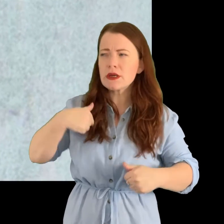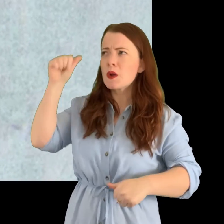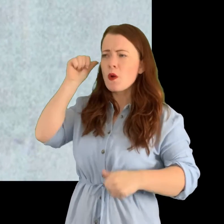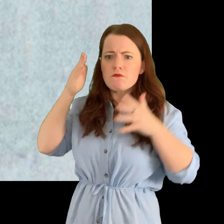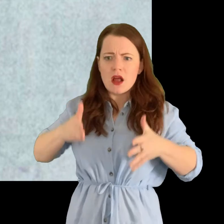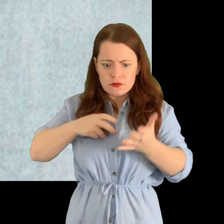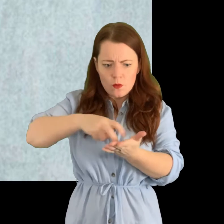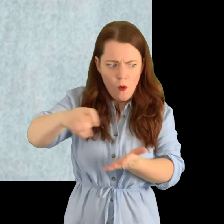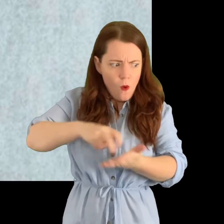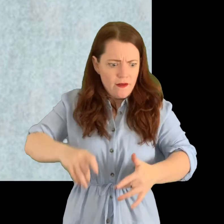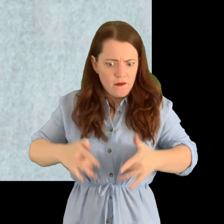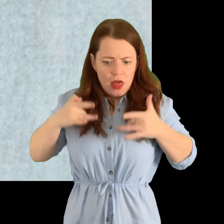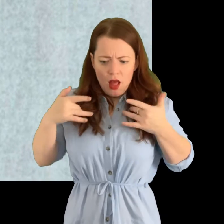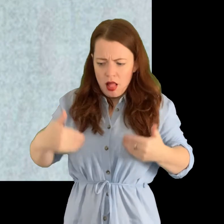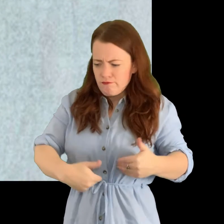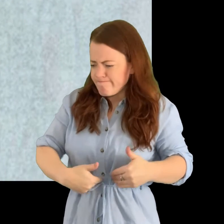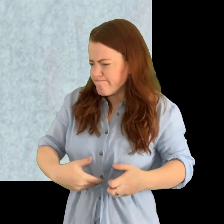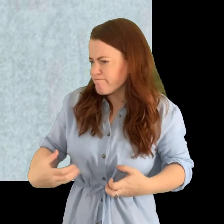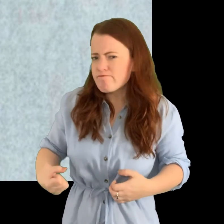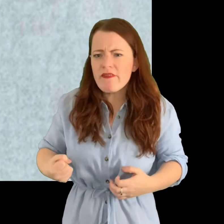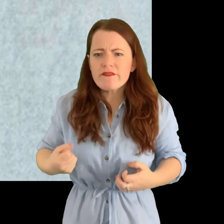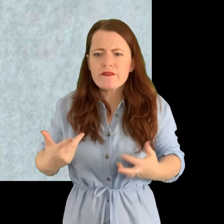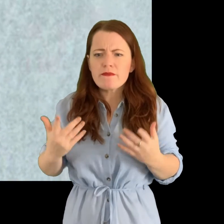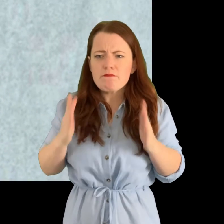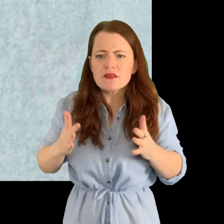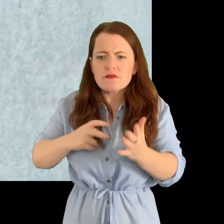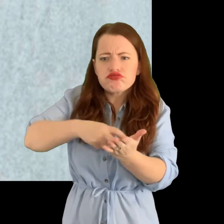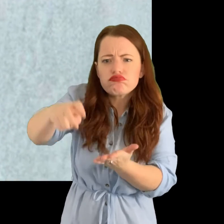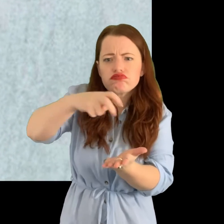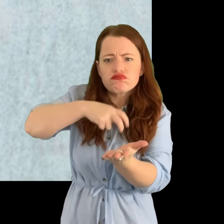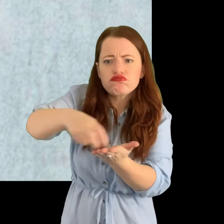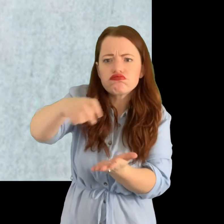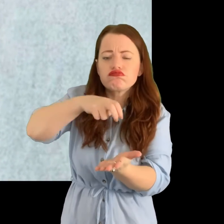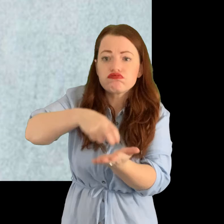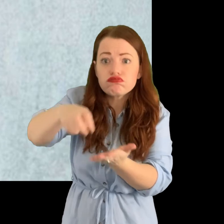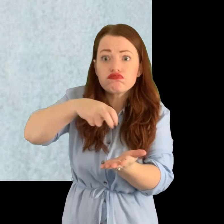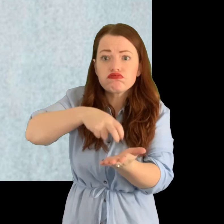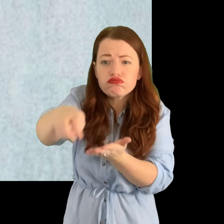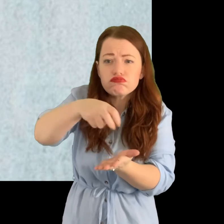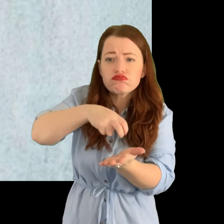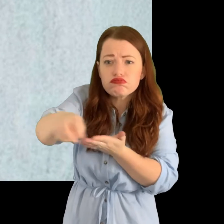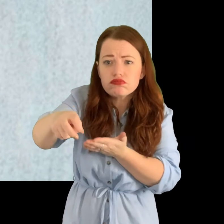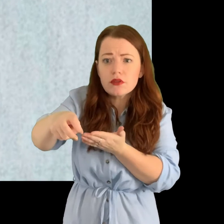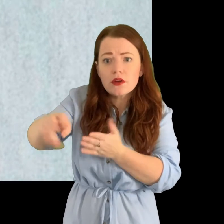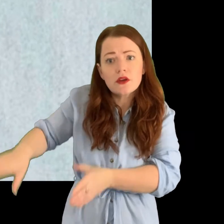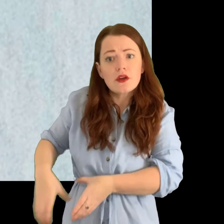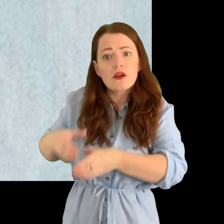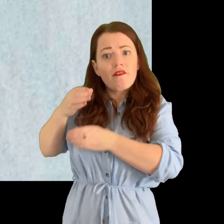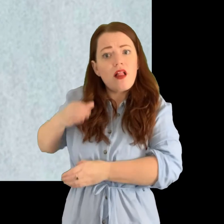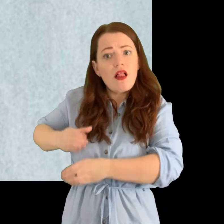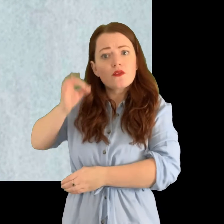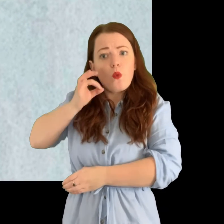away. He knew he must go walking, for he felt inside his everything that he must go a-walking, and a-walking he did go. So